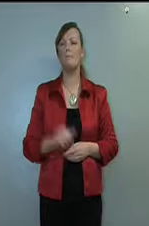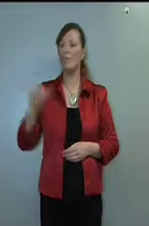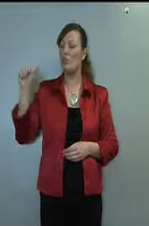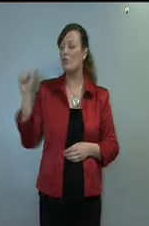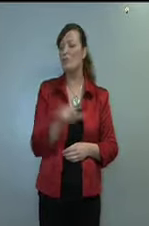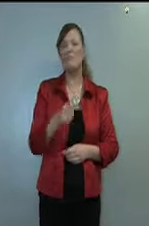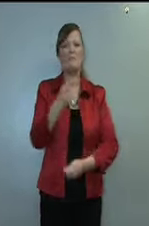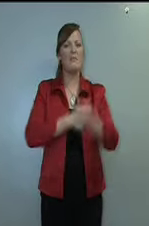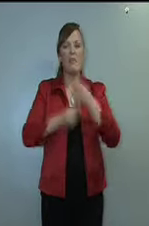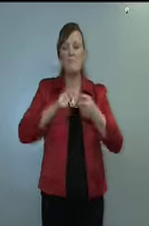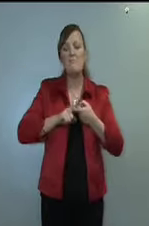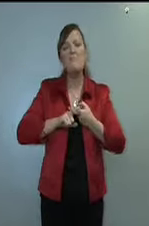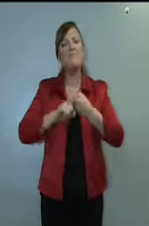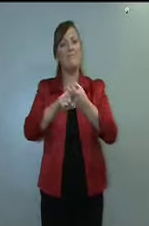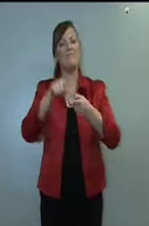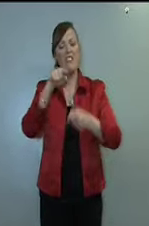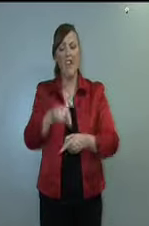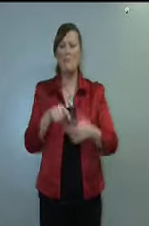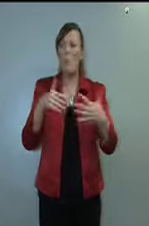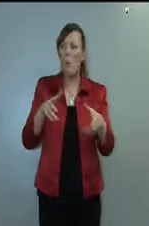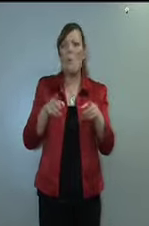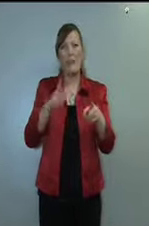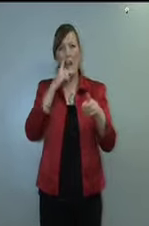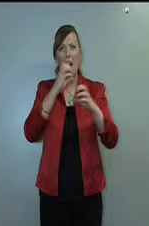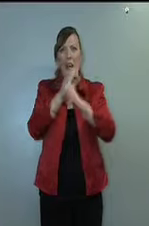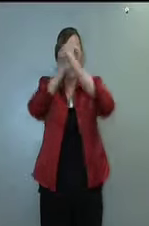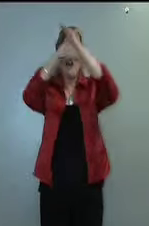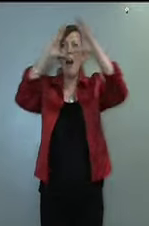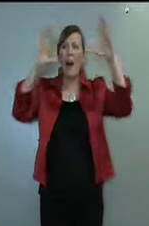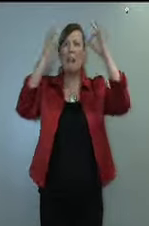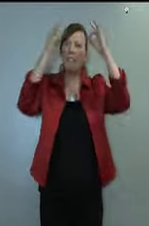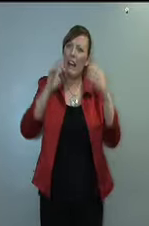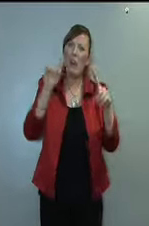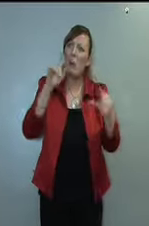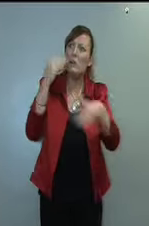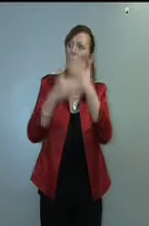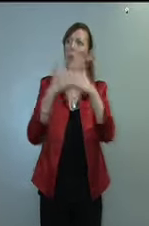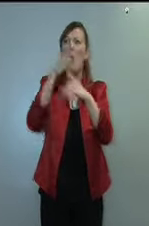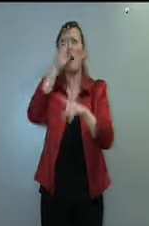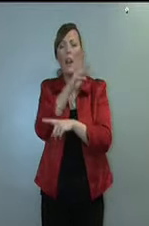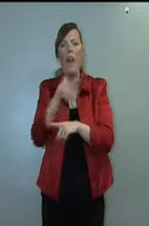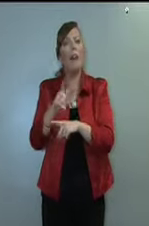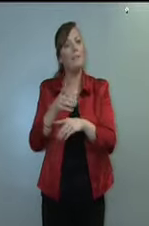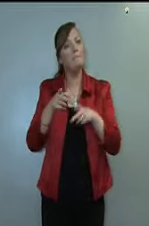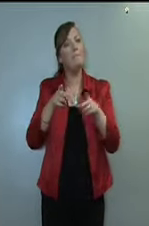It should be made permanent, as it's the only way to build up a real picture of what's going on and influencing